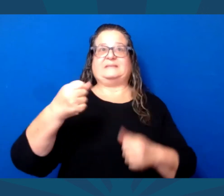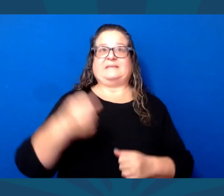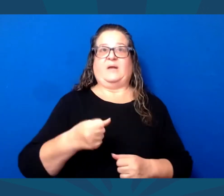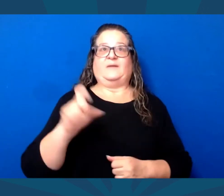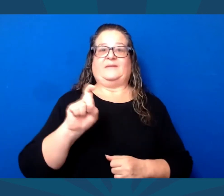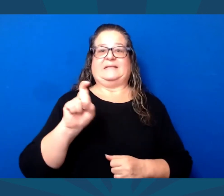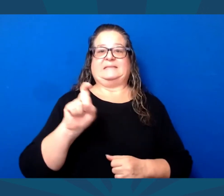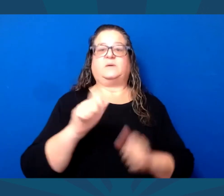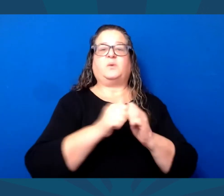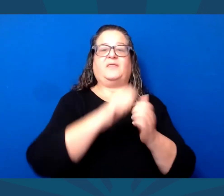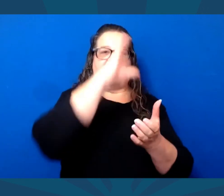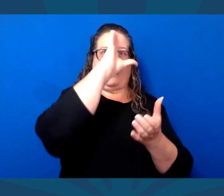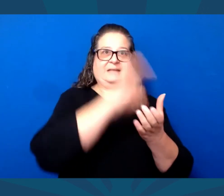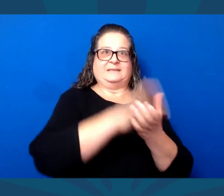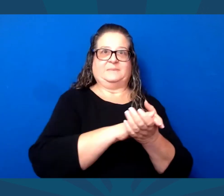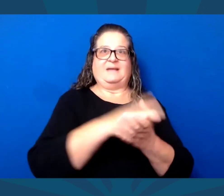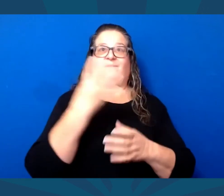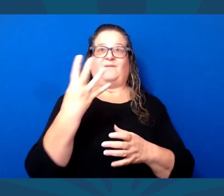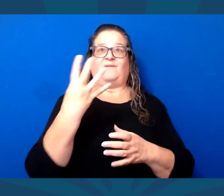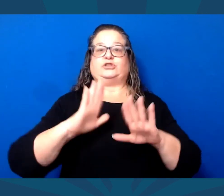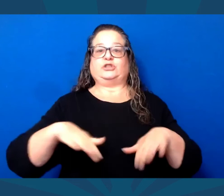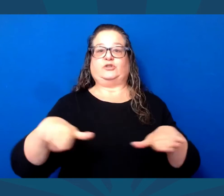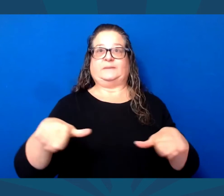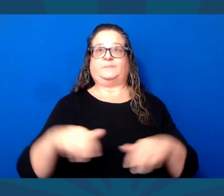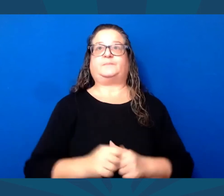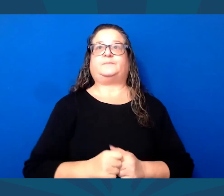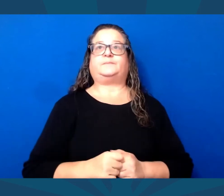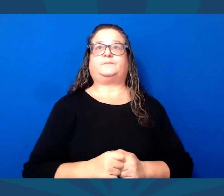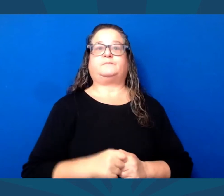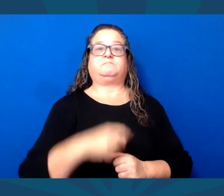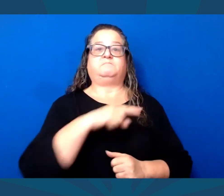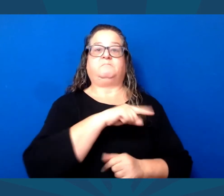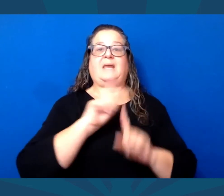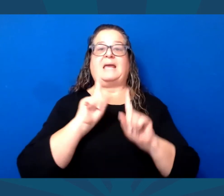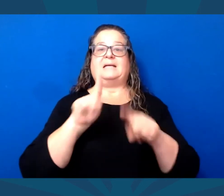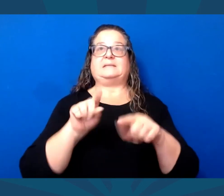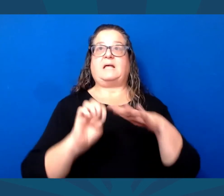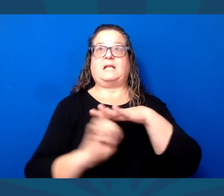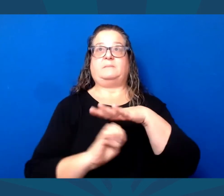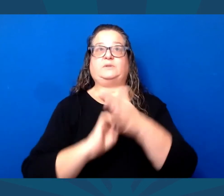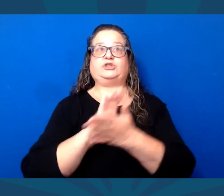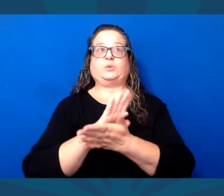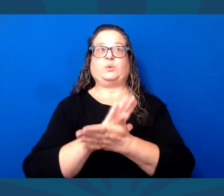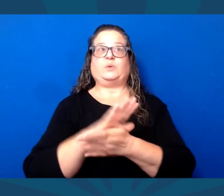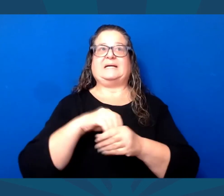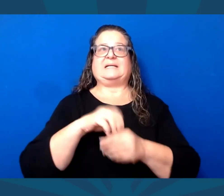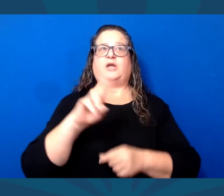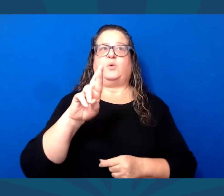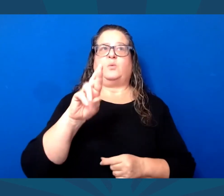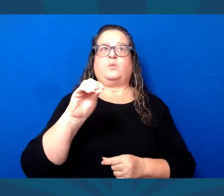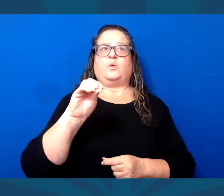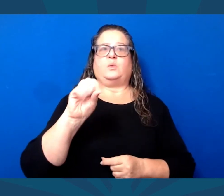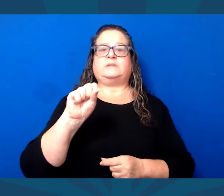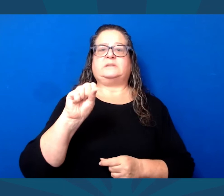Tatiana Pena was born, raised, and resides in South Phoenix with her husband and 4 daughters.